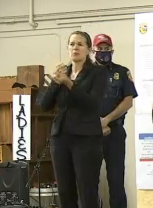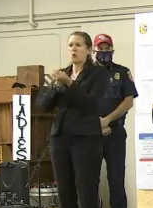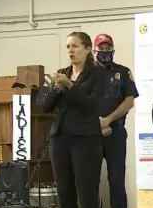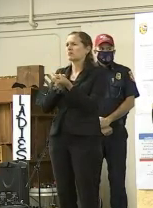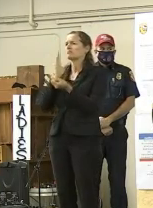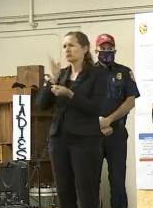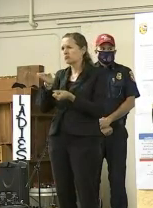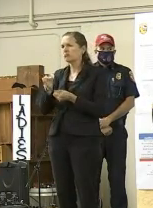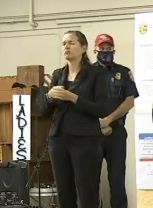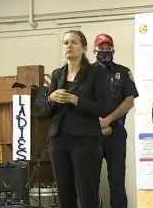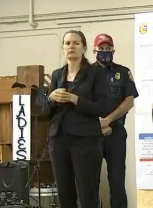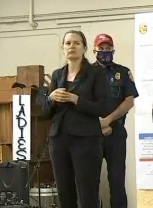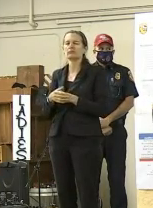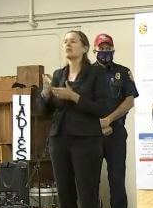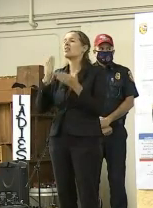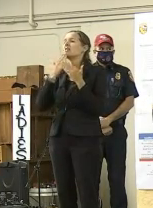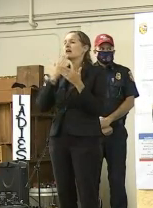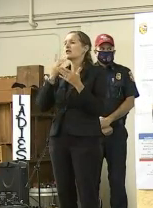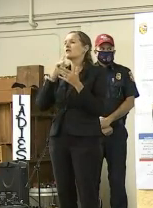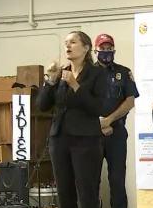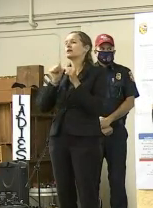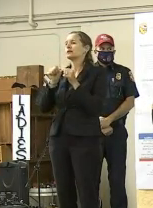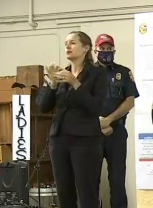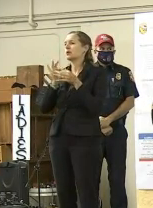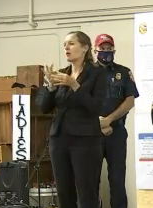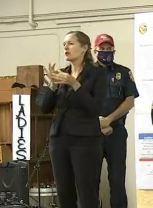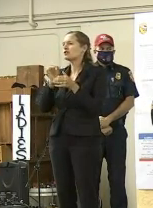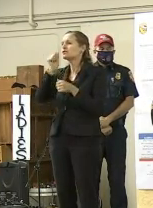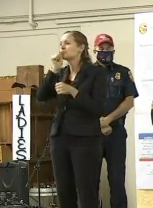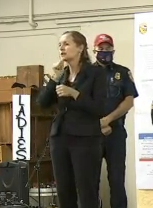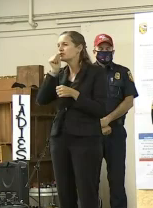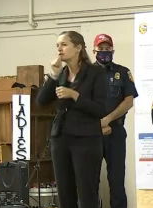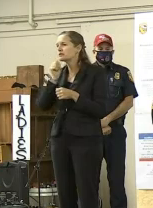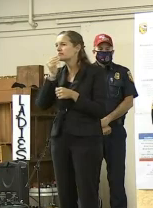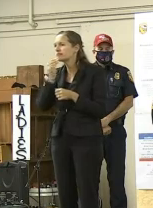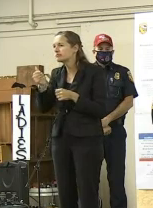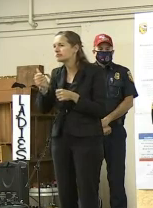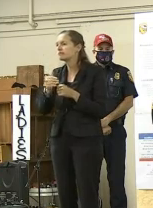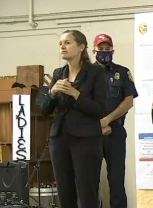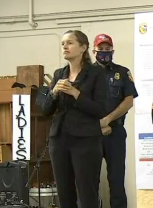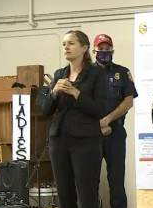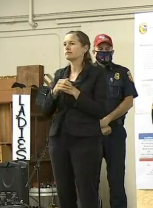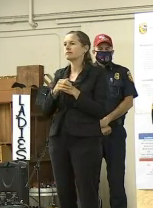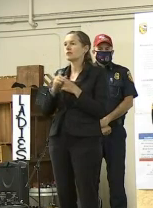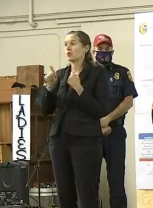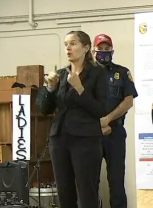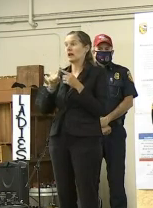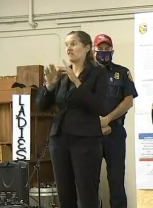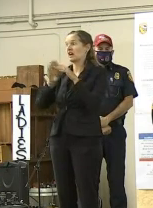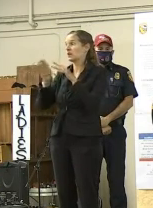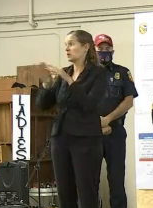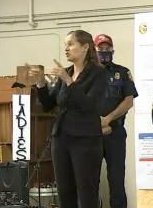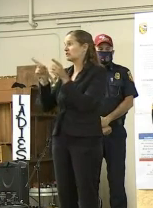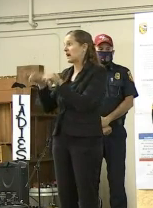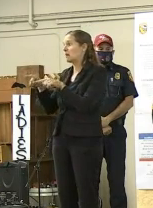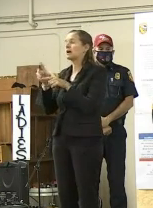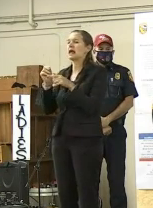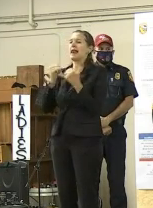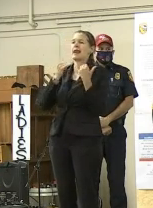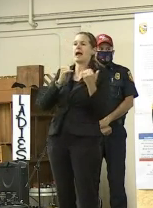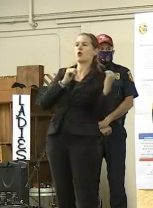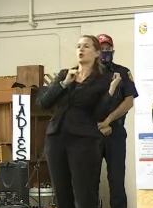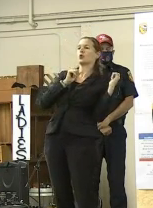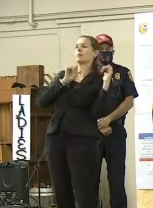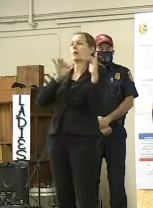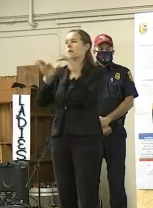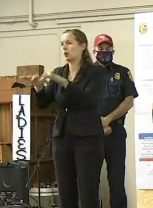can. Thank you for your continued cooperation and patience as we work through evacuations and in transition into repopulation and